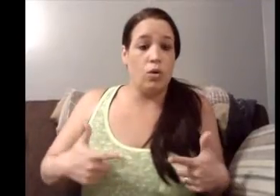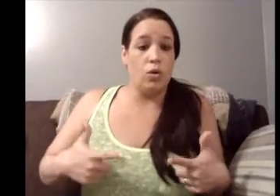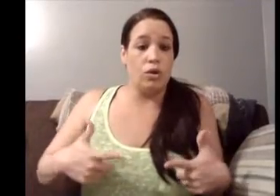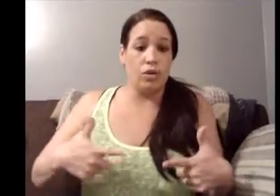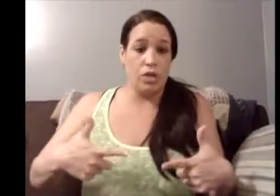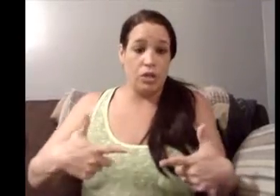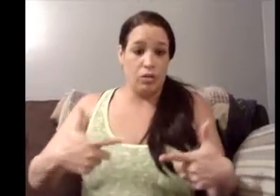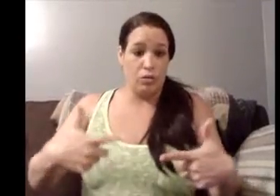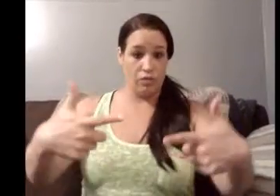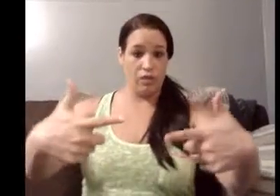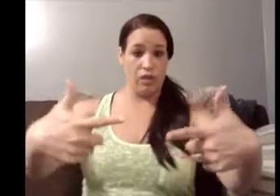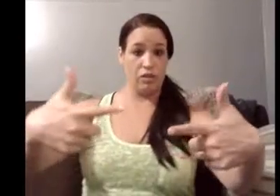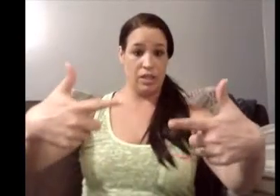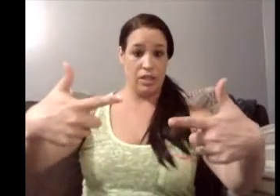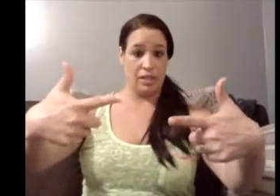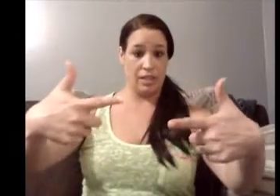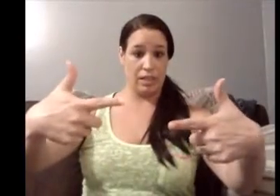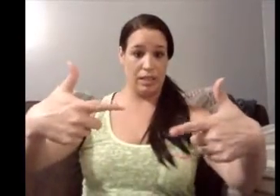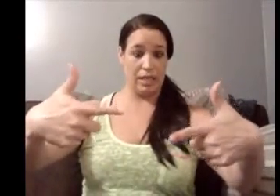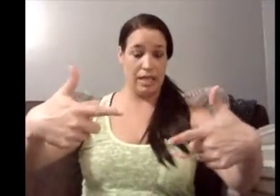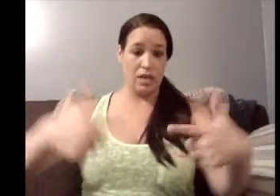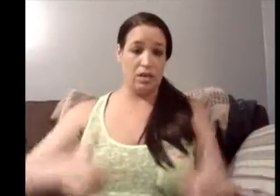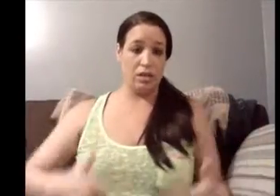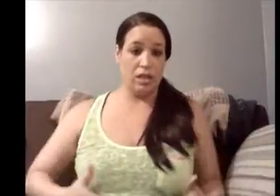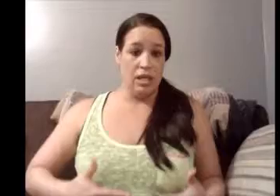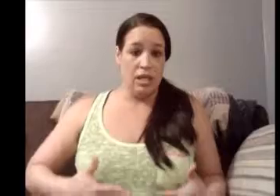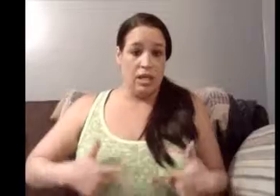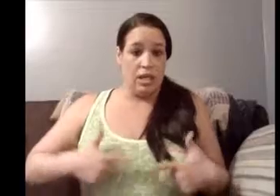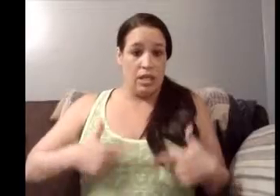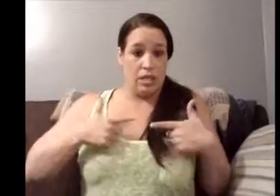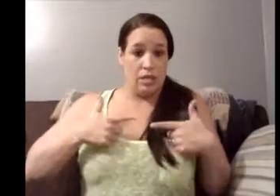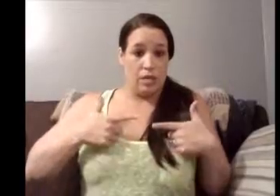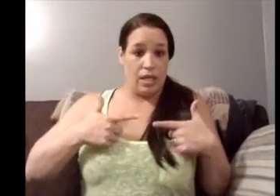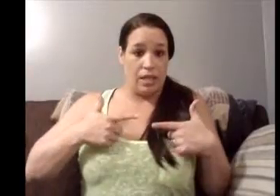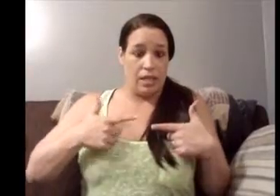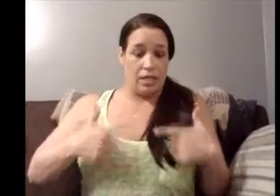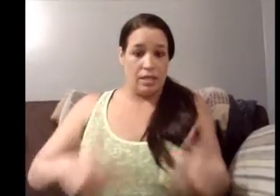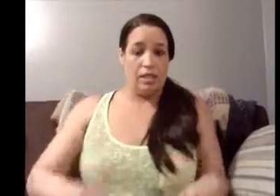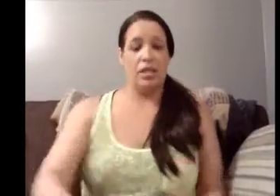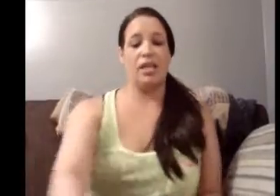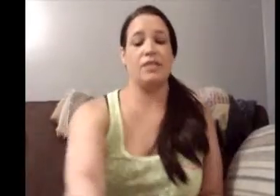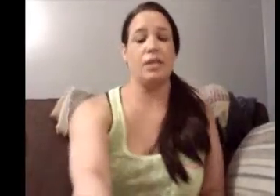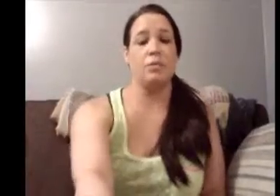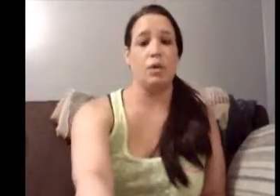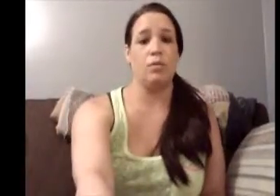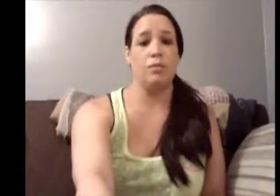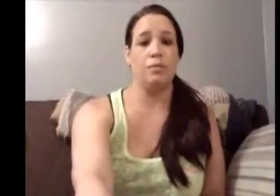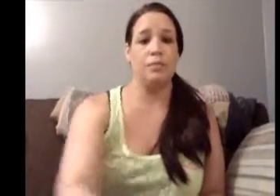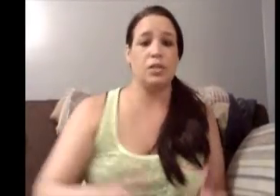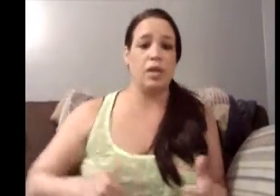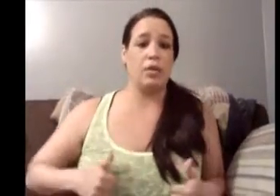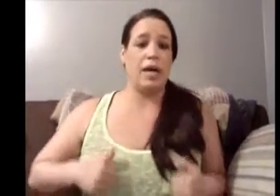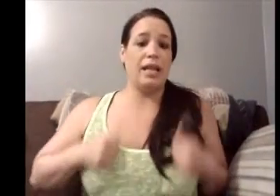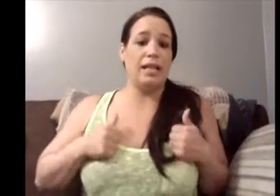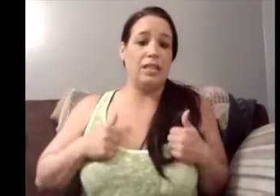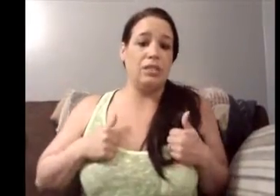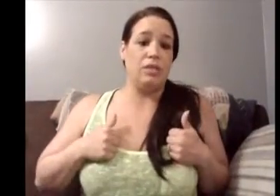Or you can do your fingers in sideways L's and do it like this. I've seen both. So I like to do